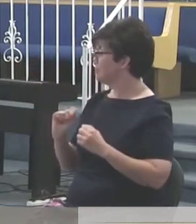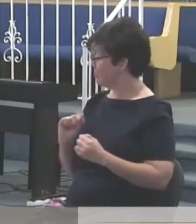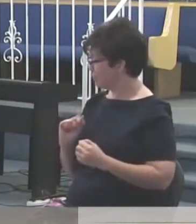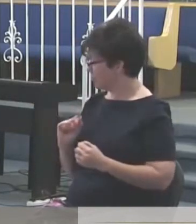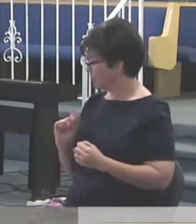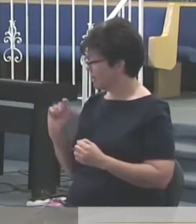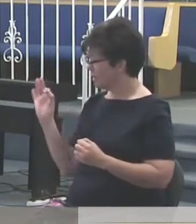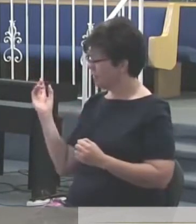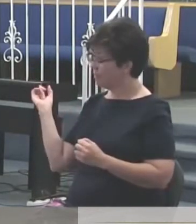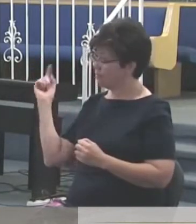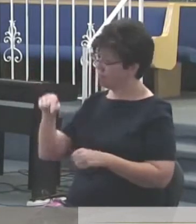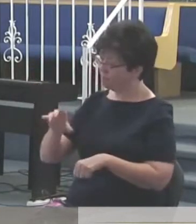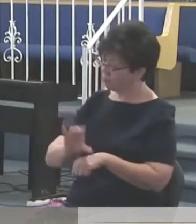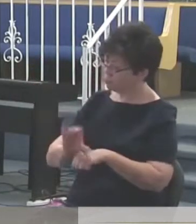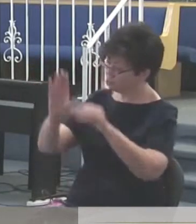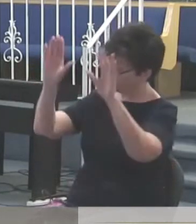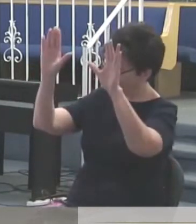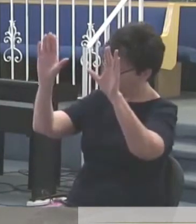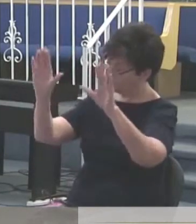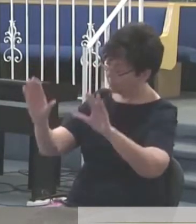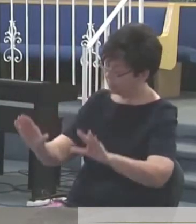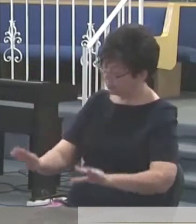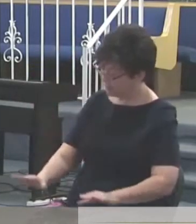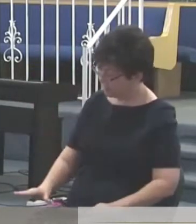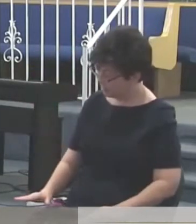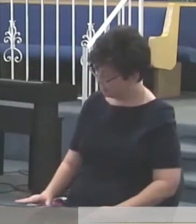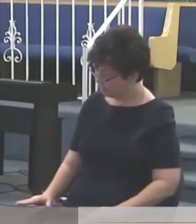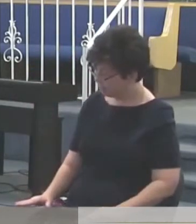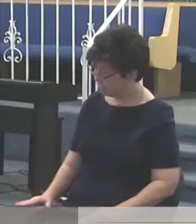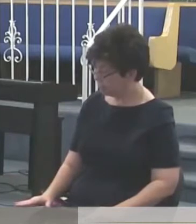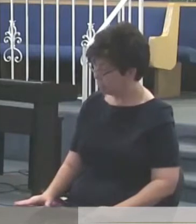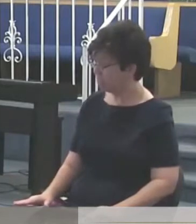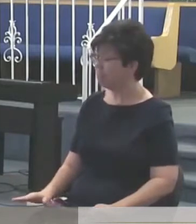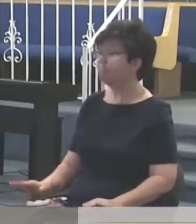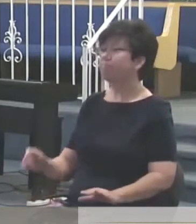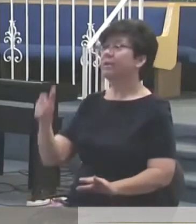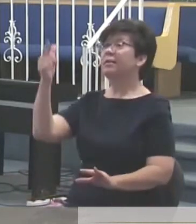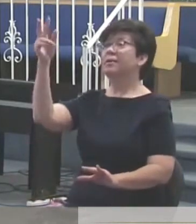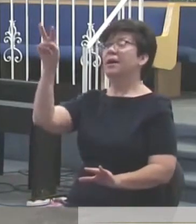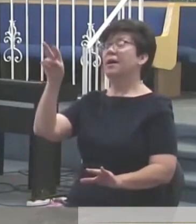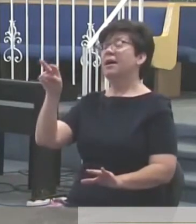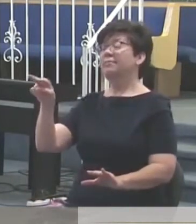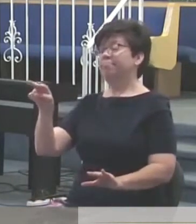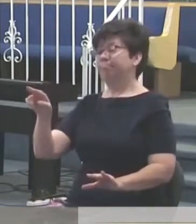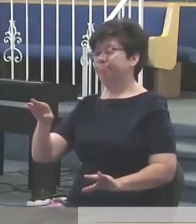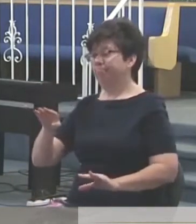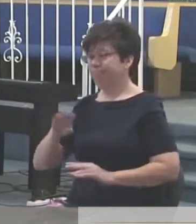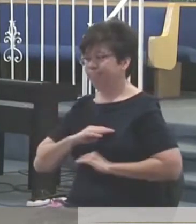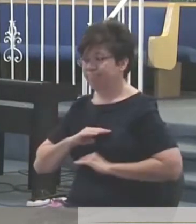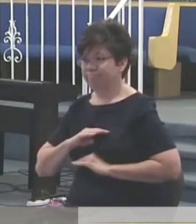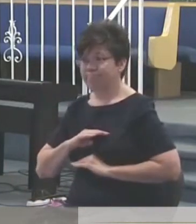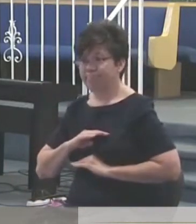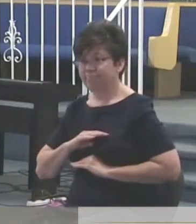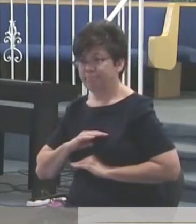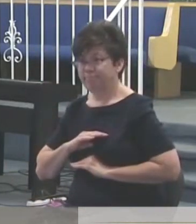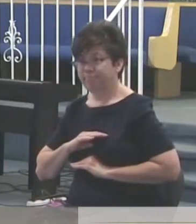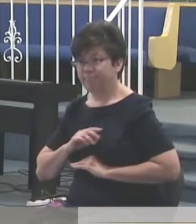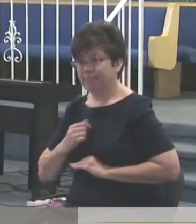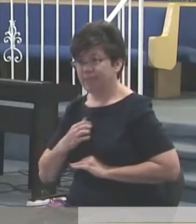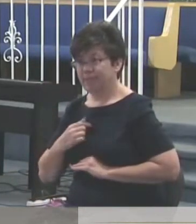to church on Sunday, that God is pleased with me.